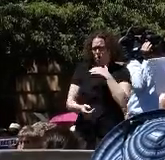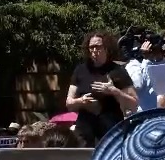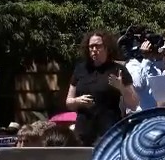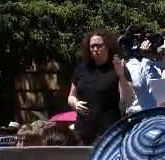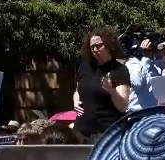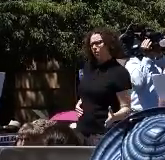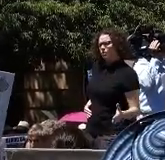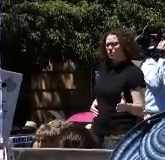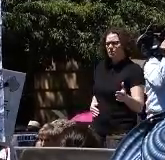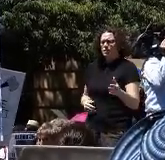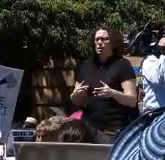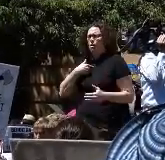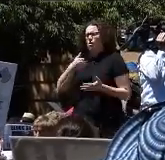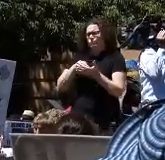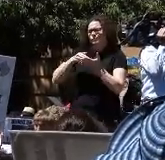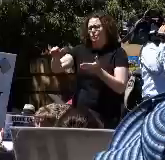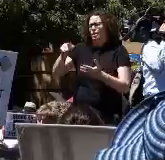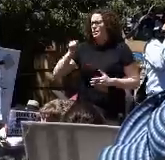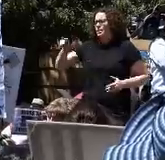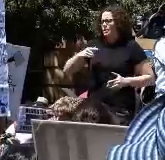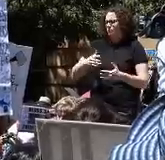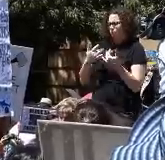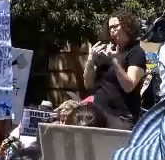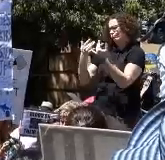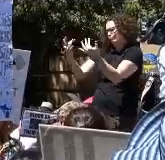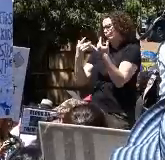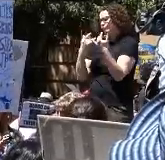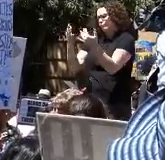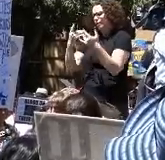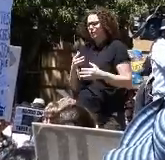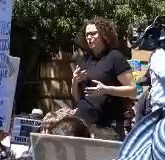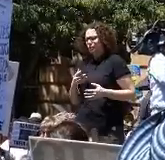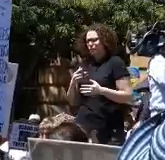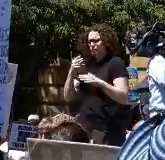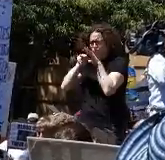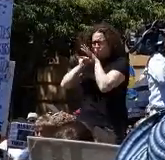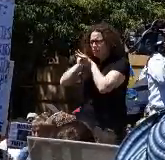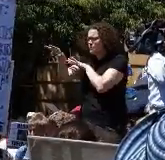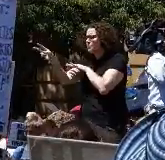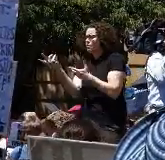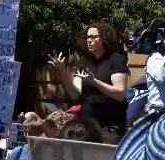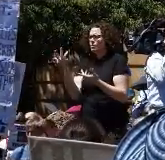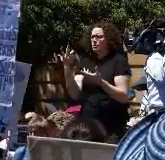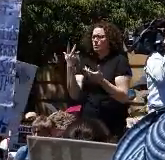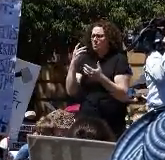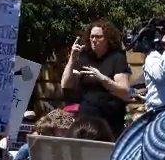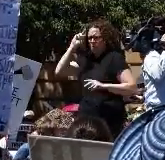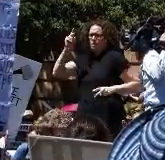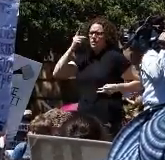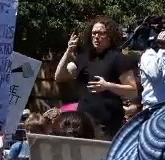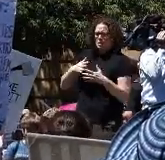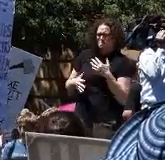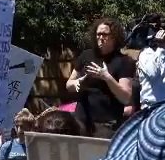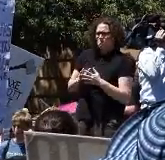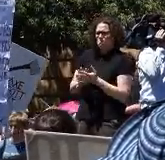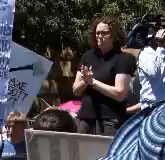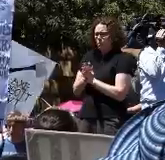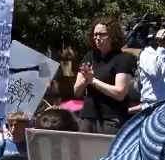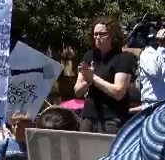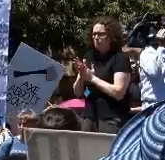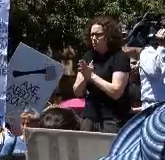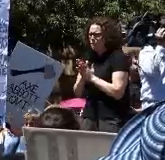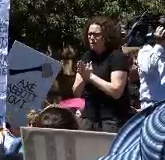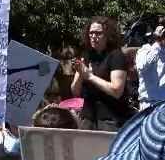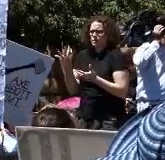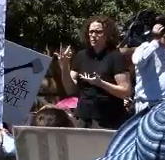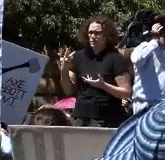I reject his numerous, transparent and politically motivated, self-interested appointments from his side of politics, big